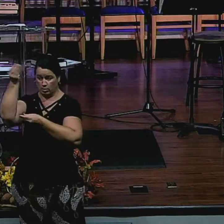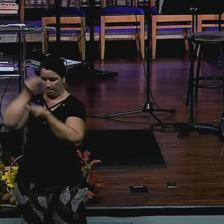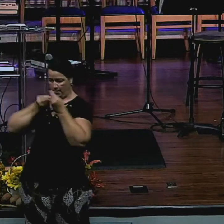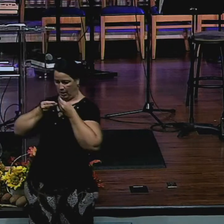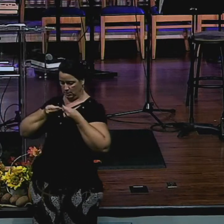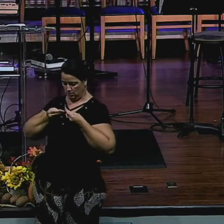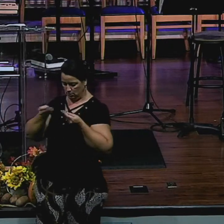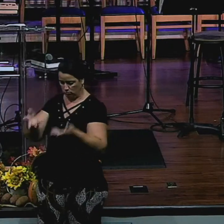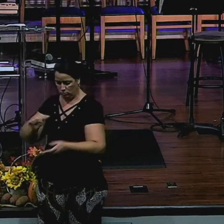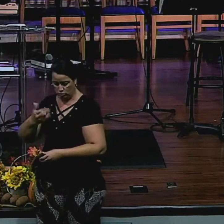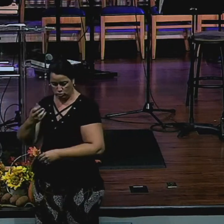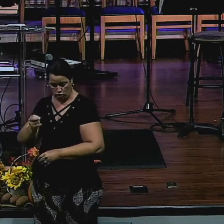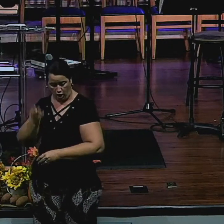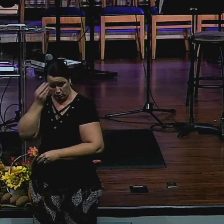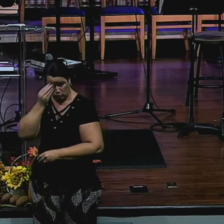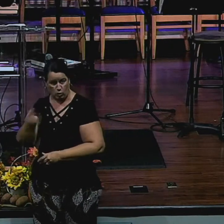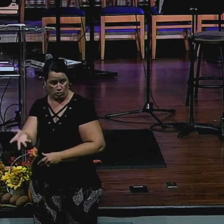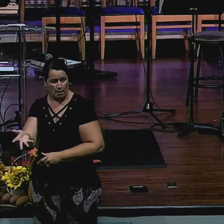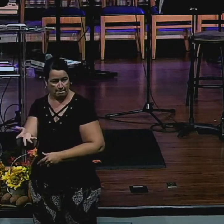that